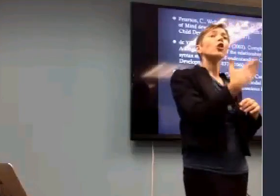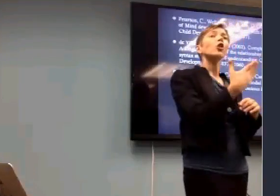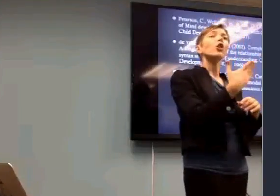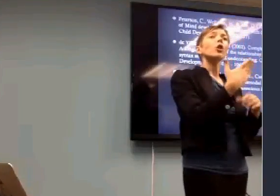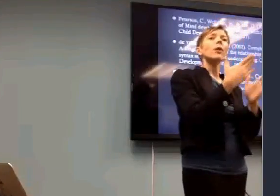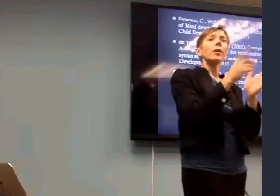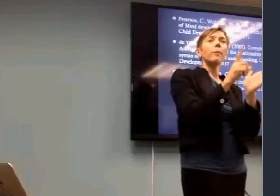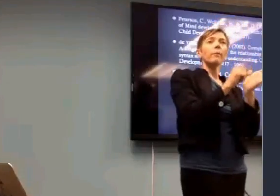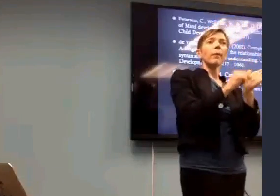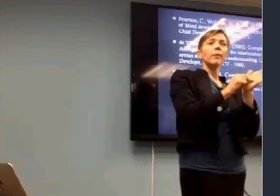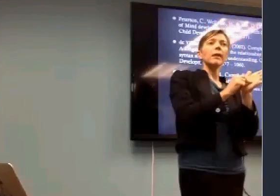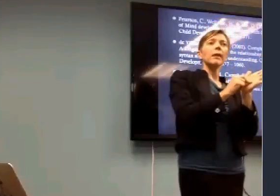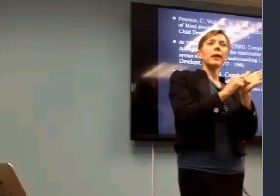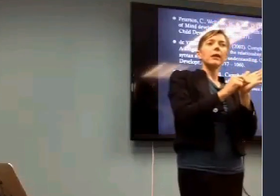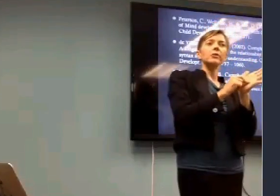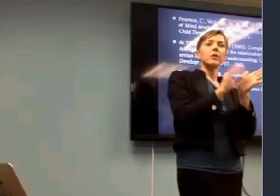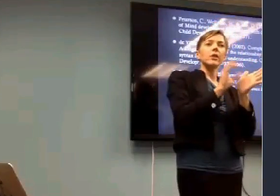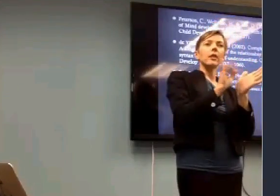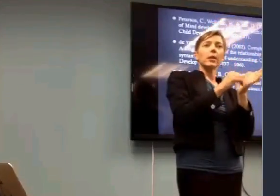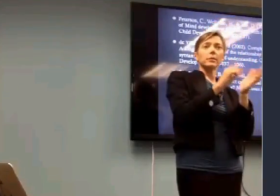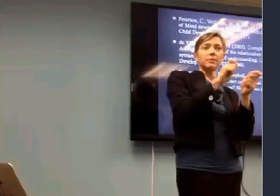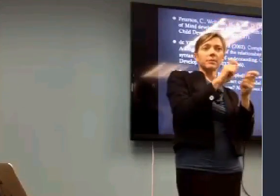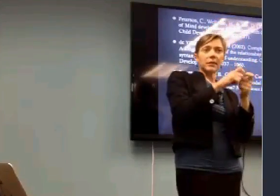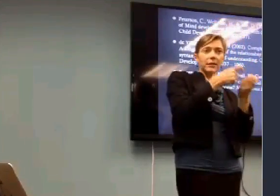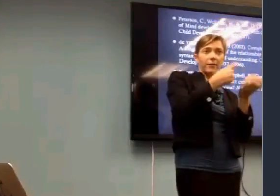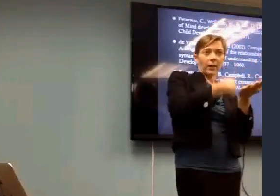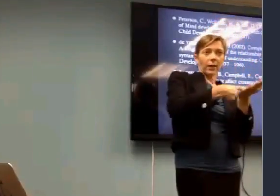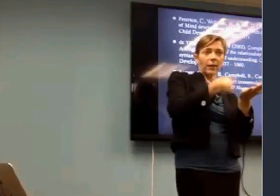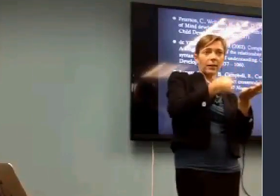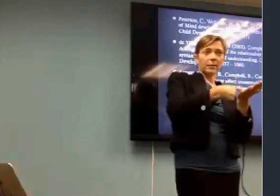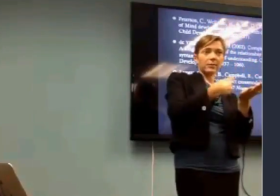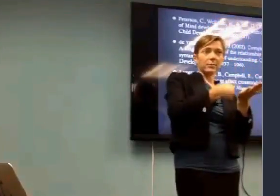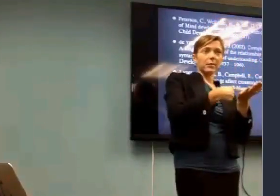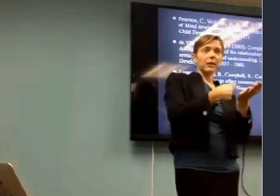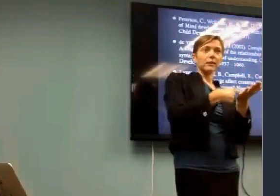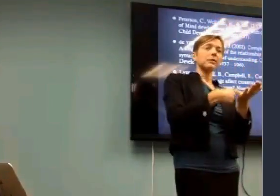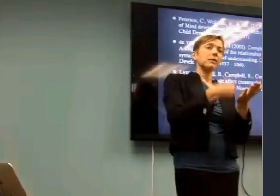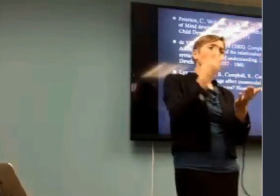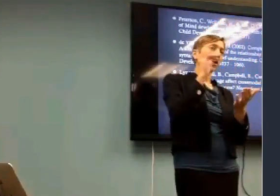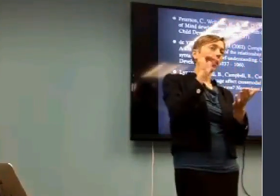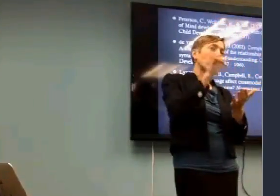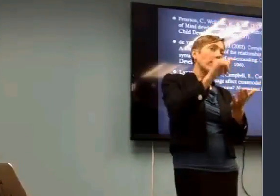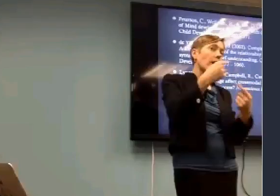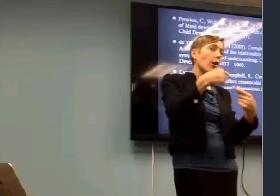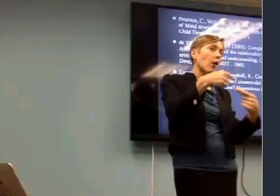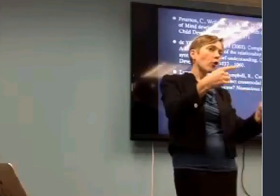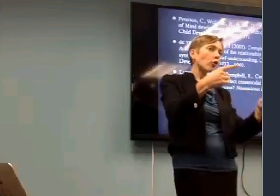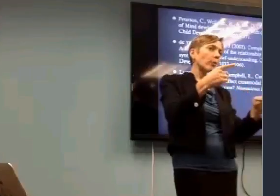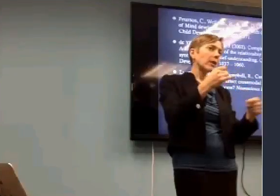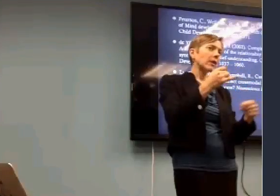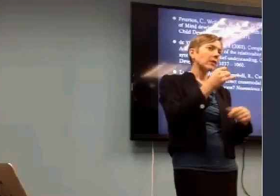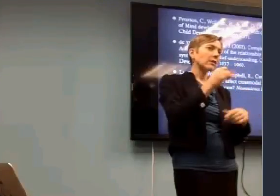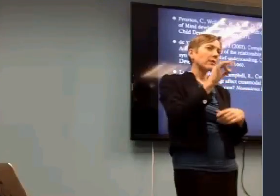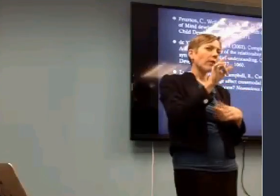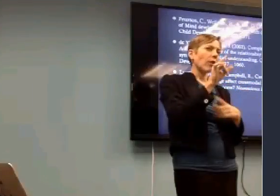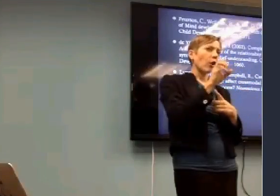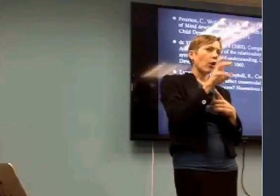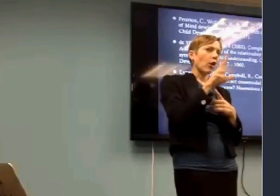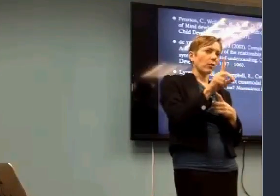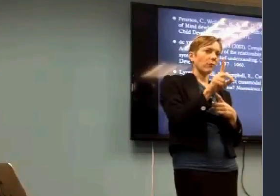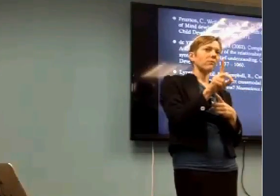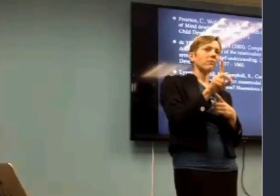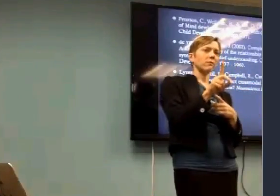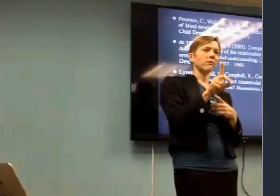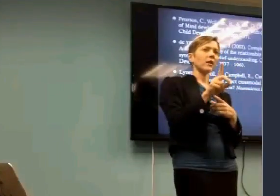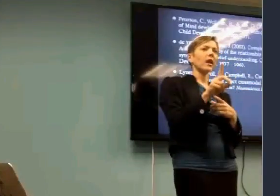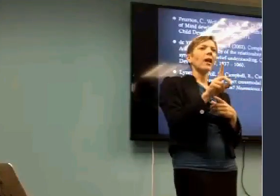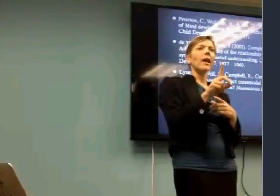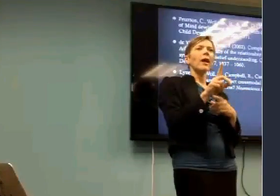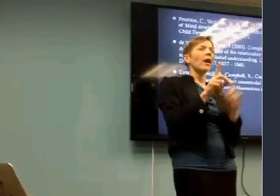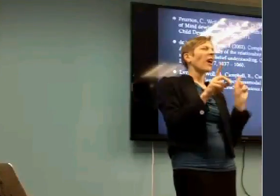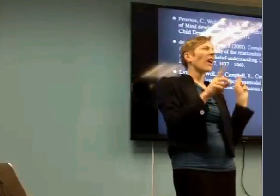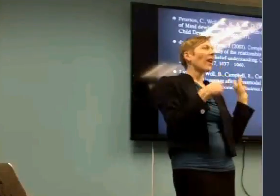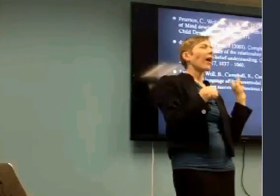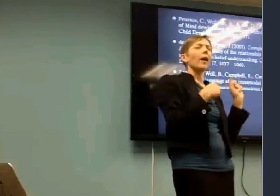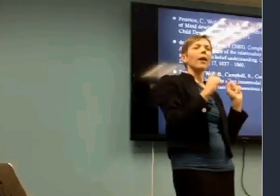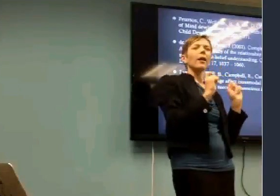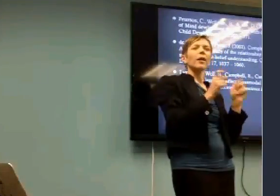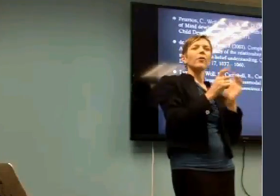There is a publication that specifically discusses, a good publication that specifically talks about why this